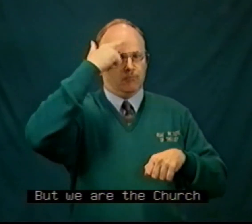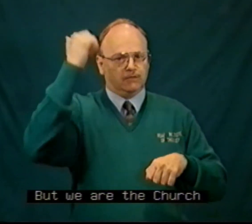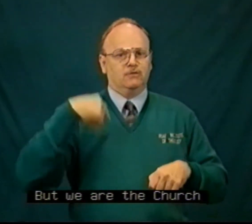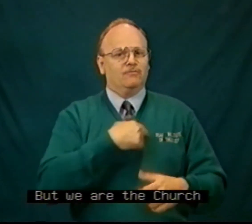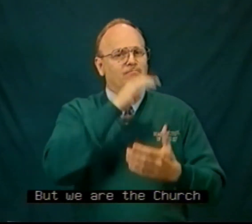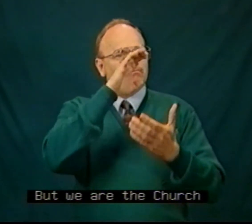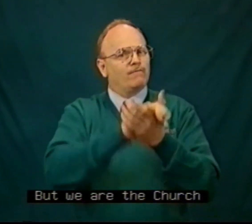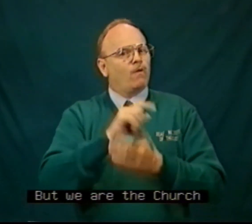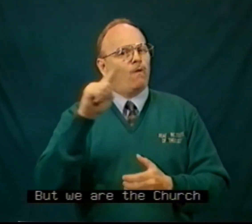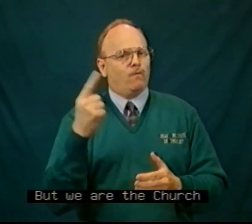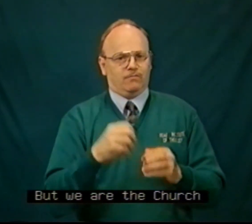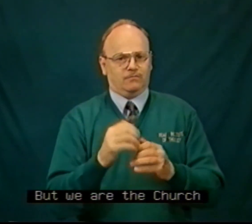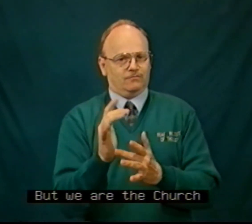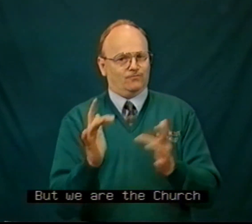But we are the church.